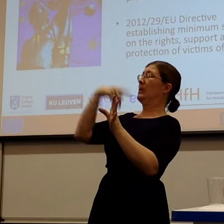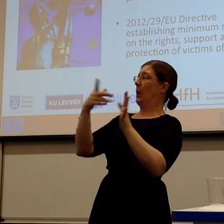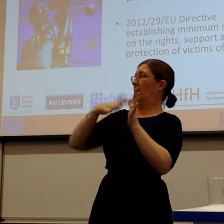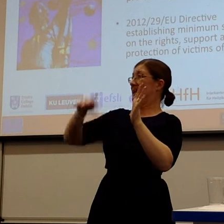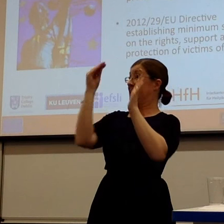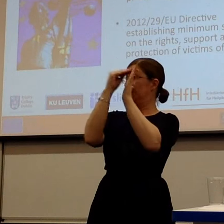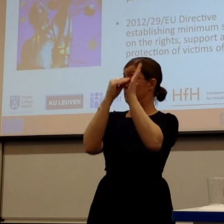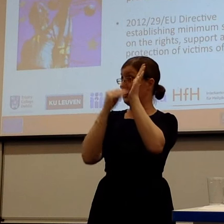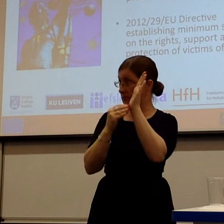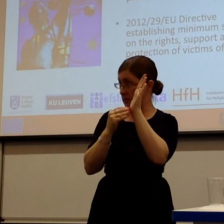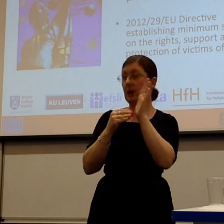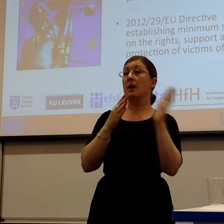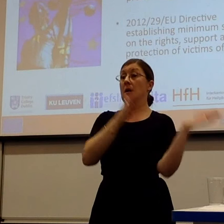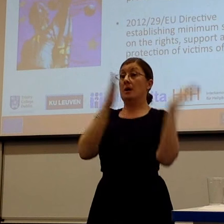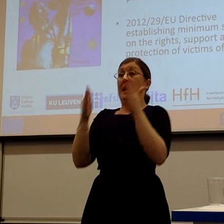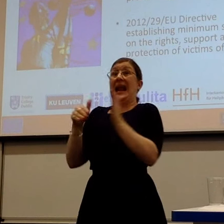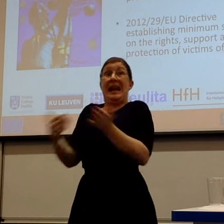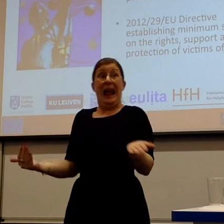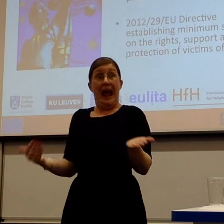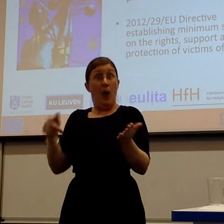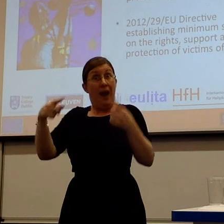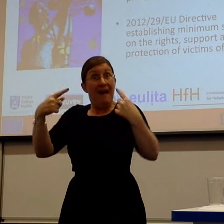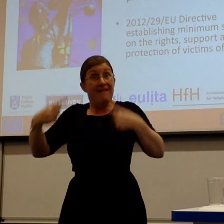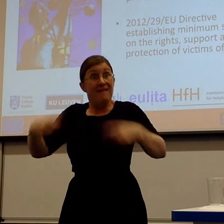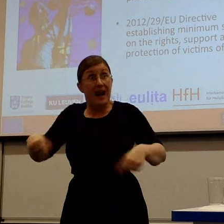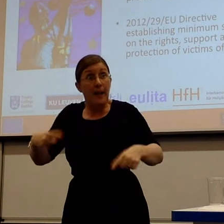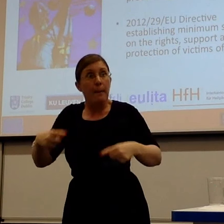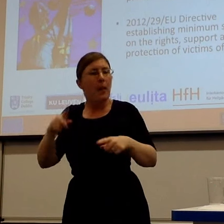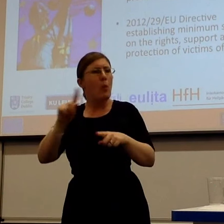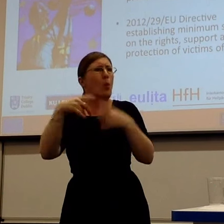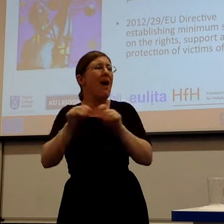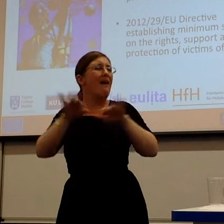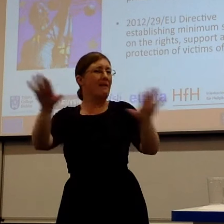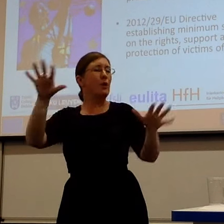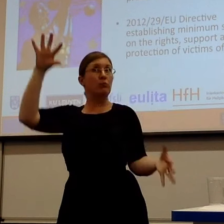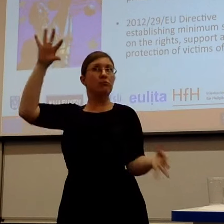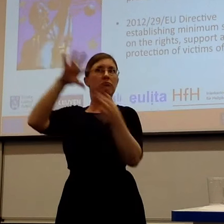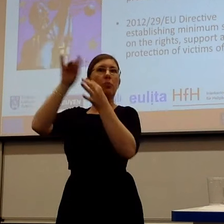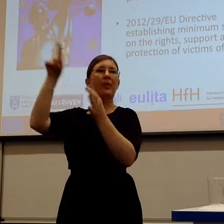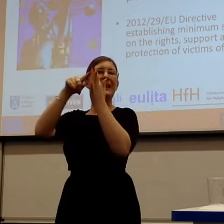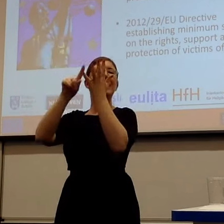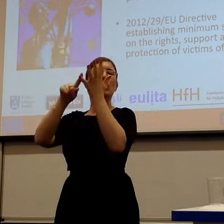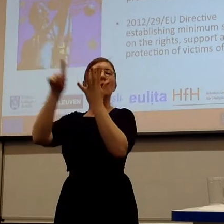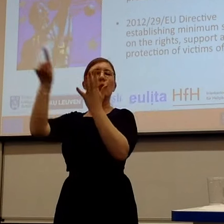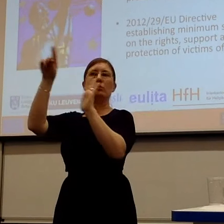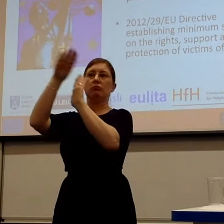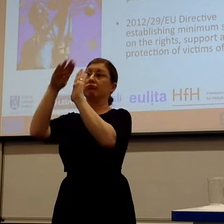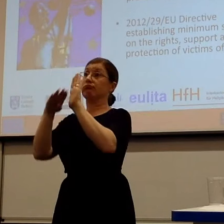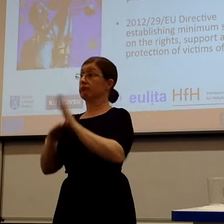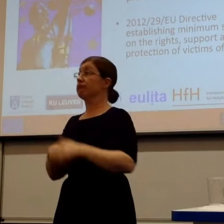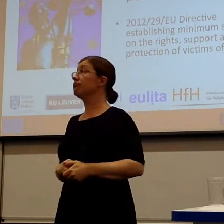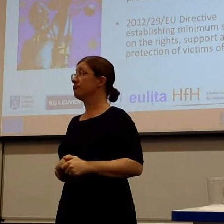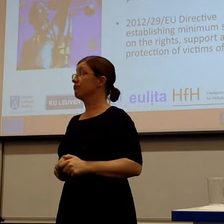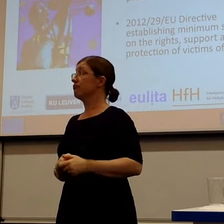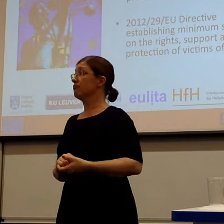settings. So, the need for these criteria was raised in various projects 20 years ago, so now these criteria